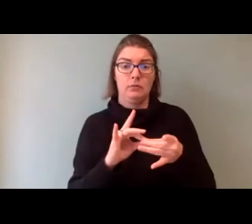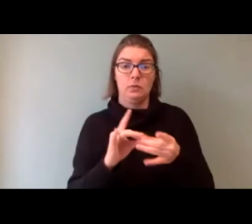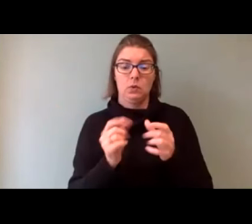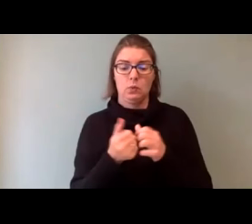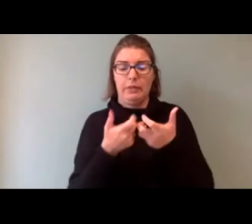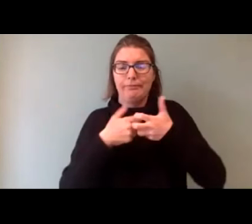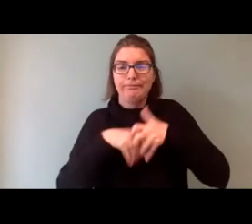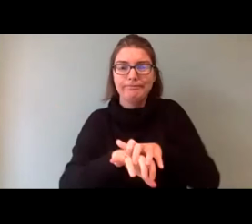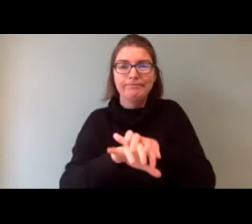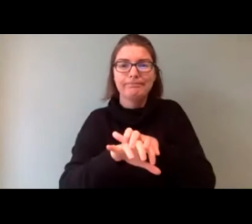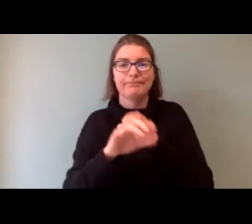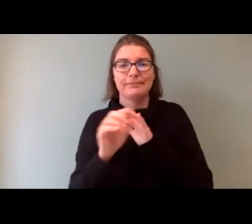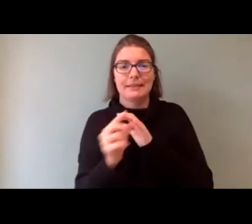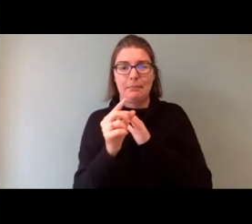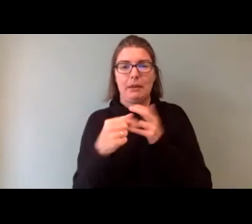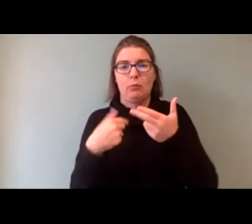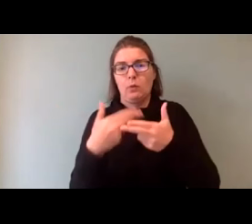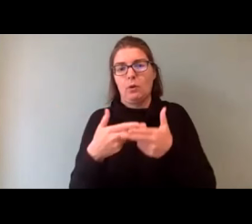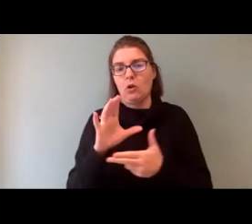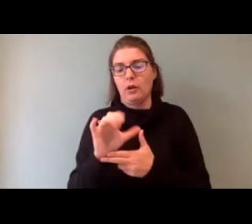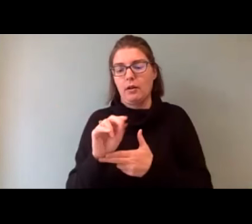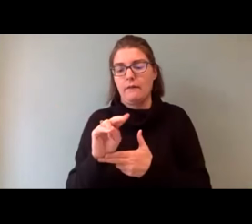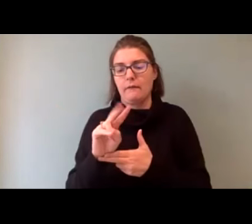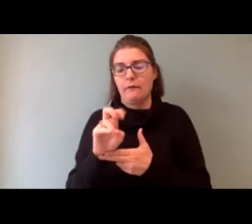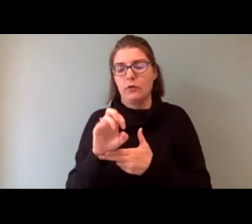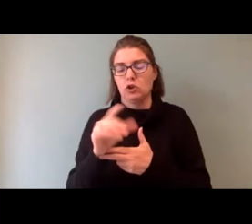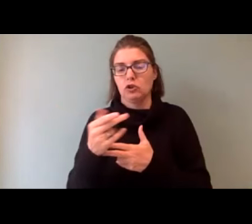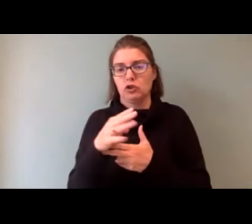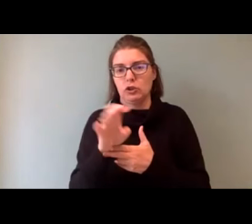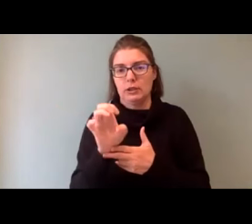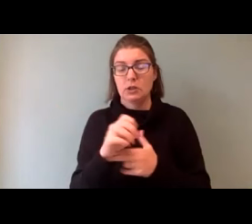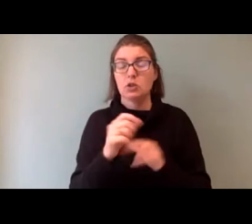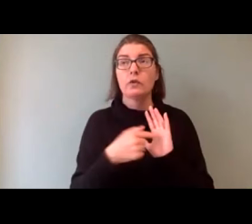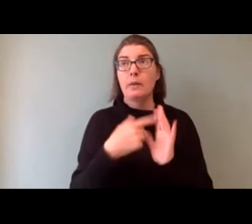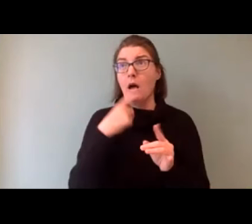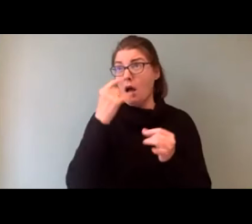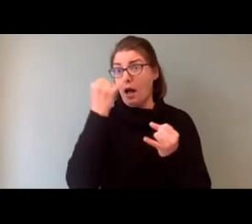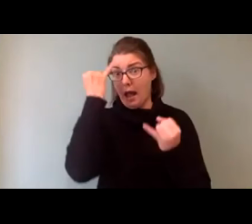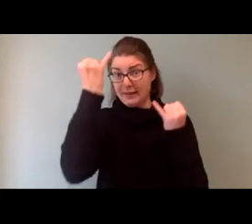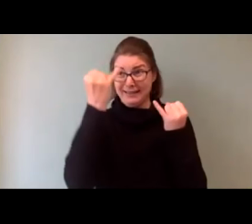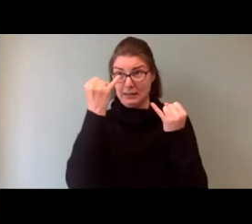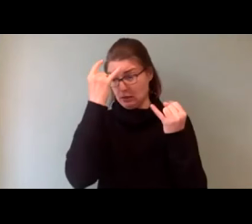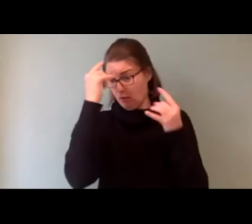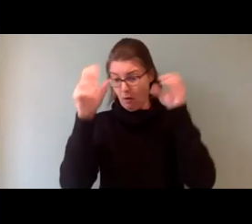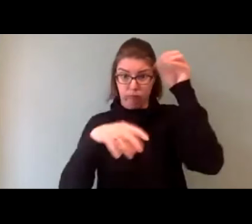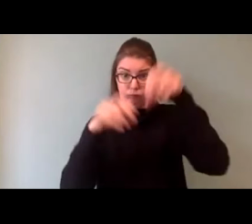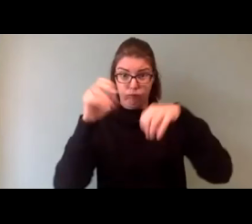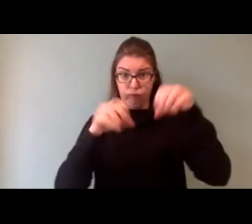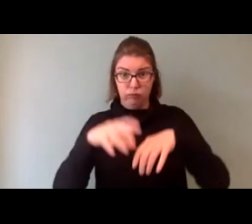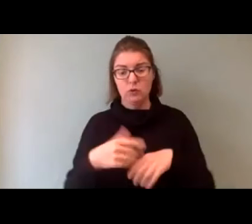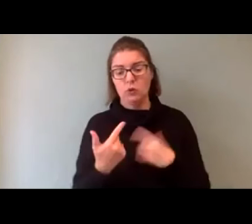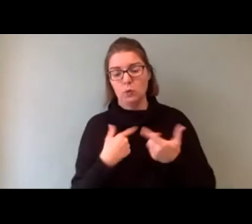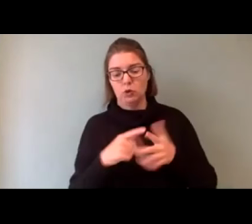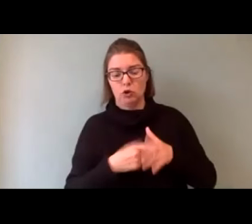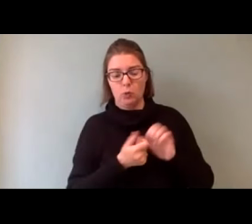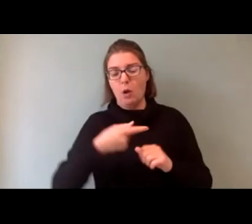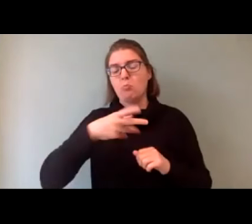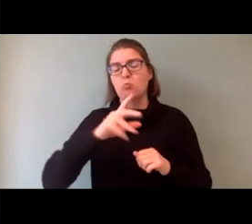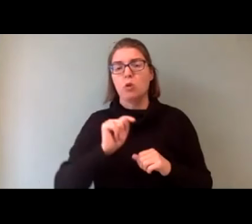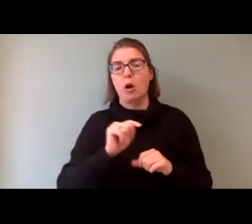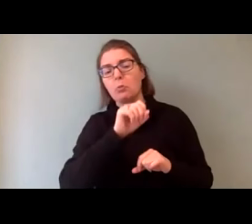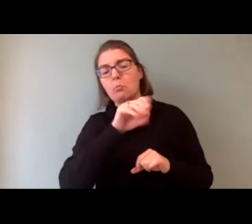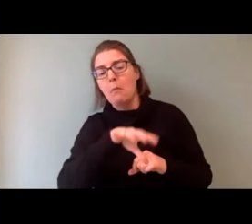or convergence. And so if we were to think about a brainstorming activity, you're going to put a prompt to the group, maybe some silent